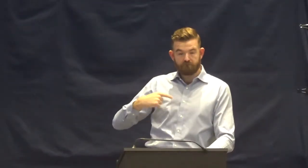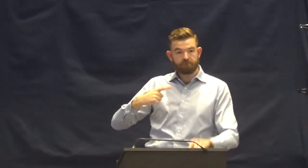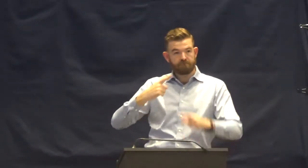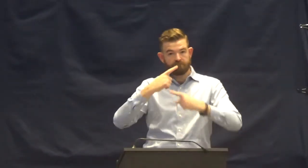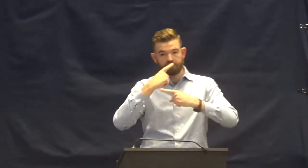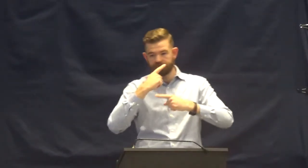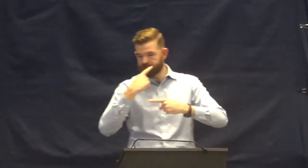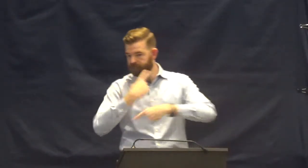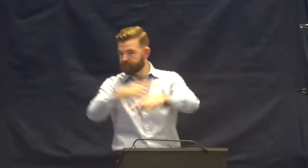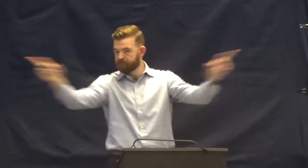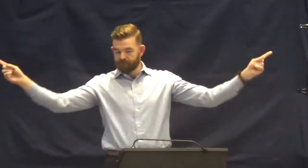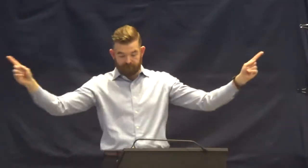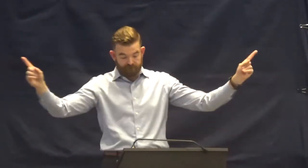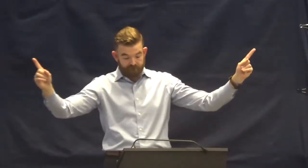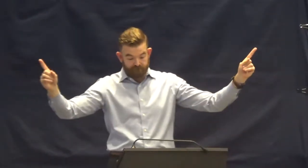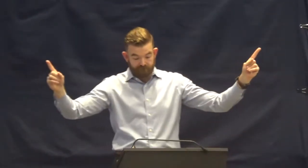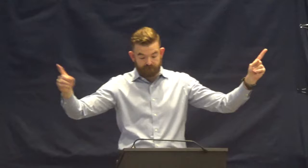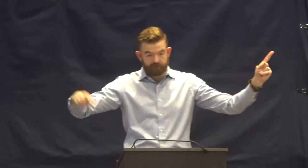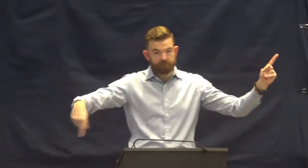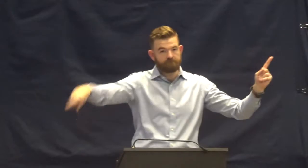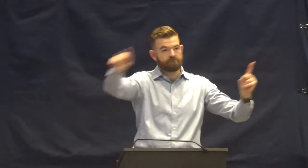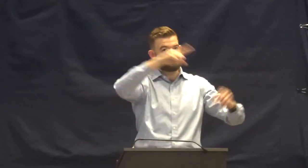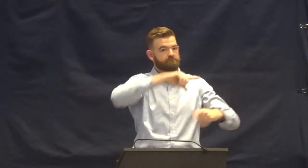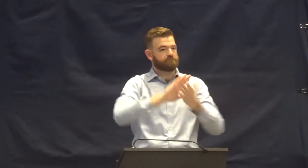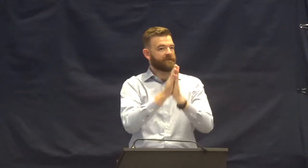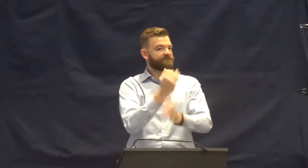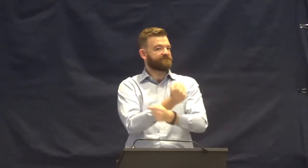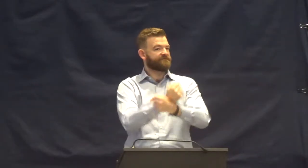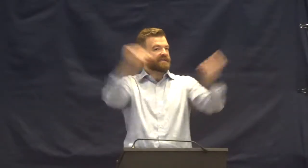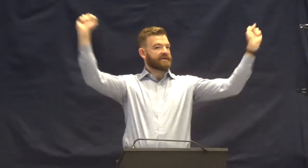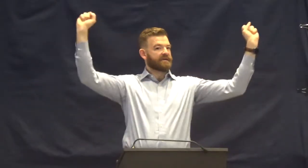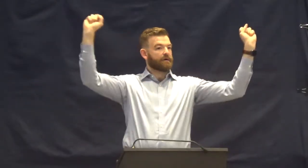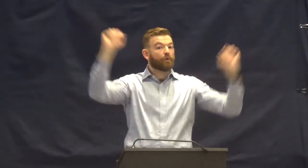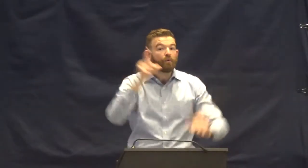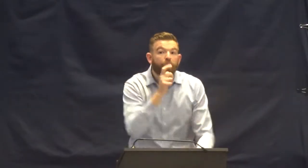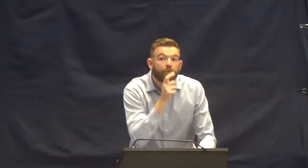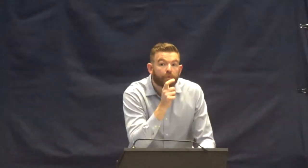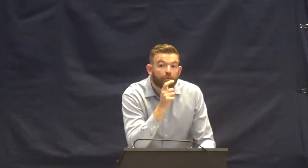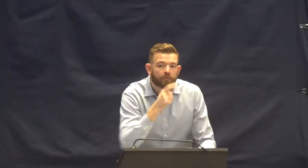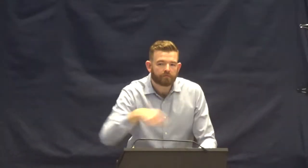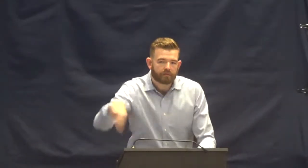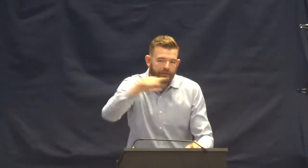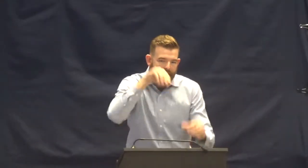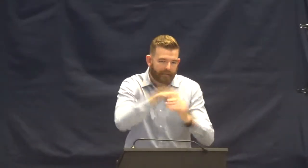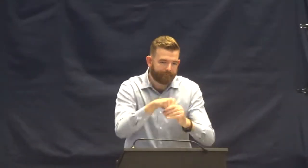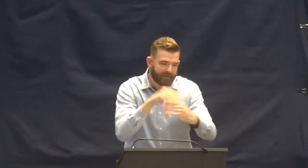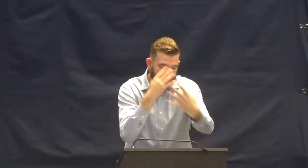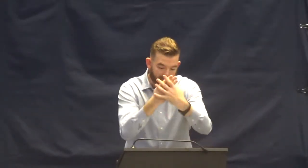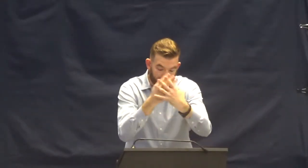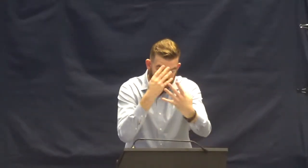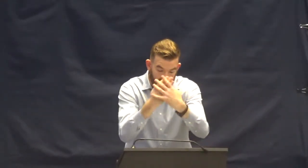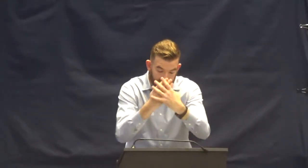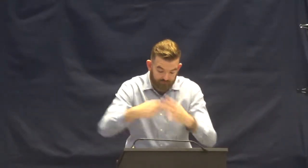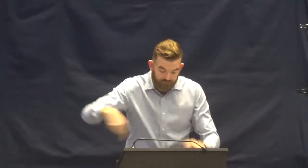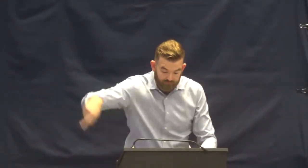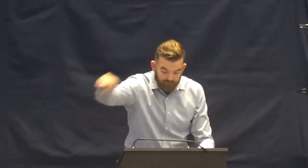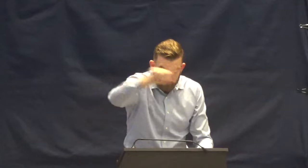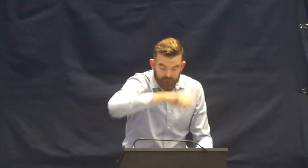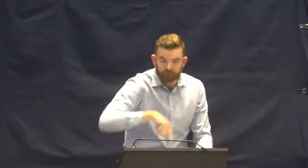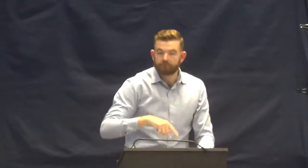He has appointed me to proclaim freedom to the